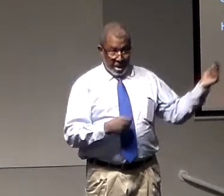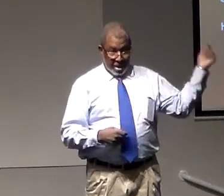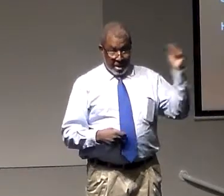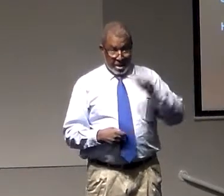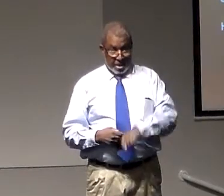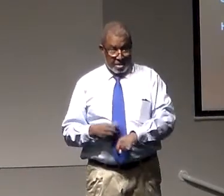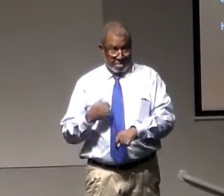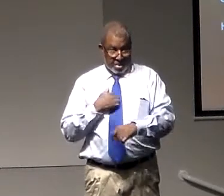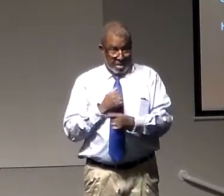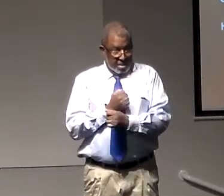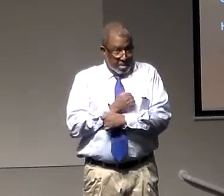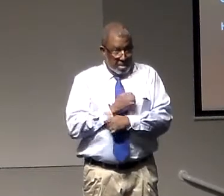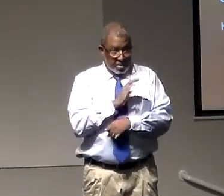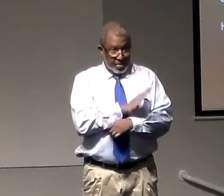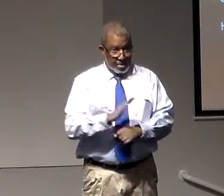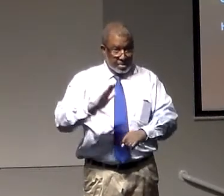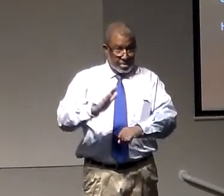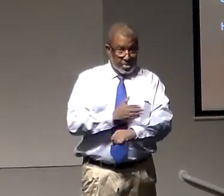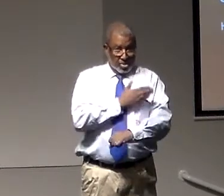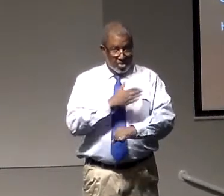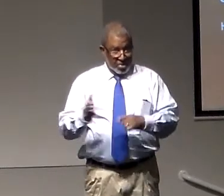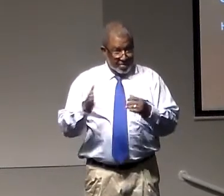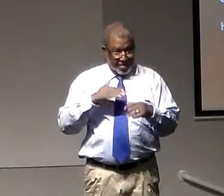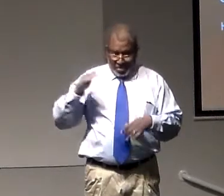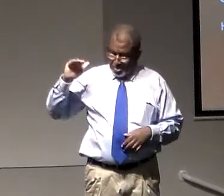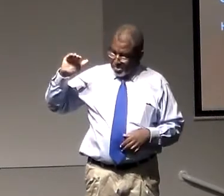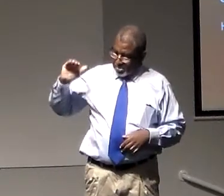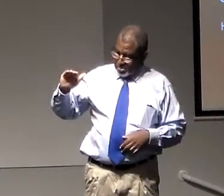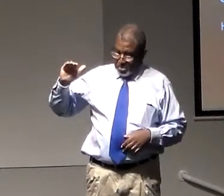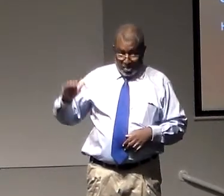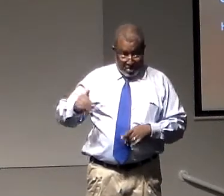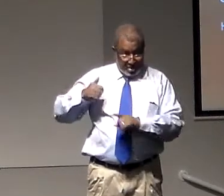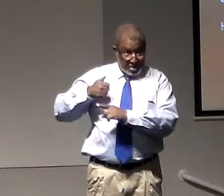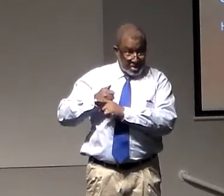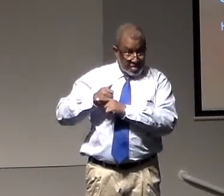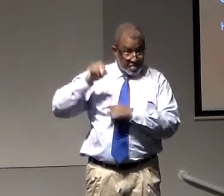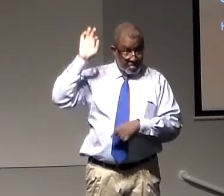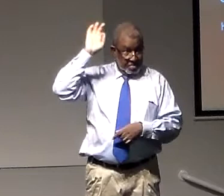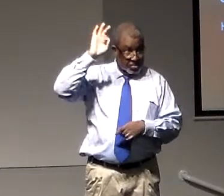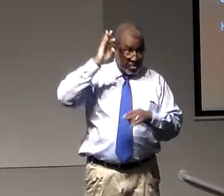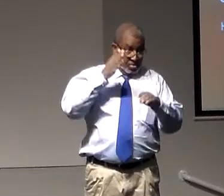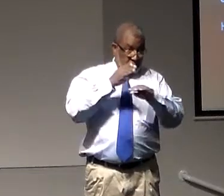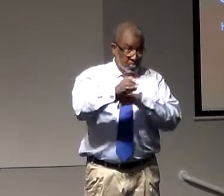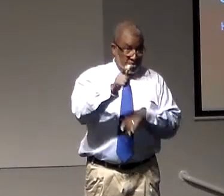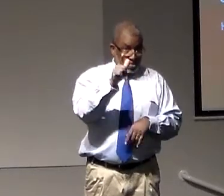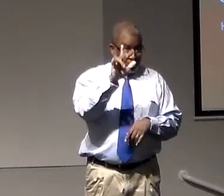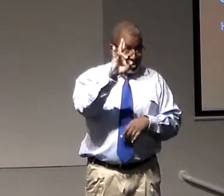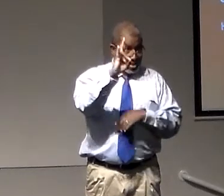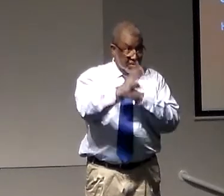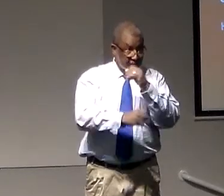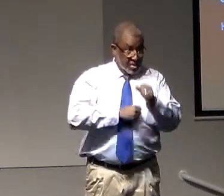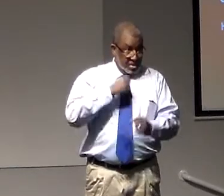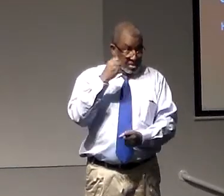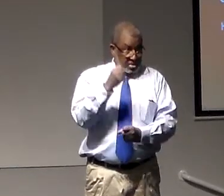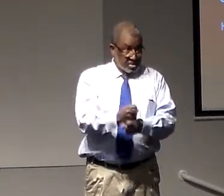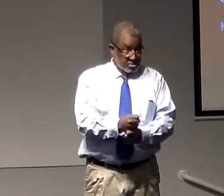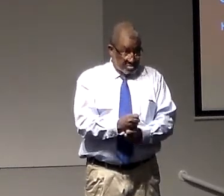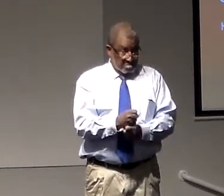Opie came over, and I love his song. He's shorter than me. He's a preacher over for 27